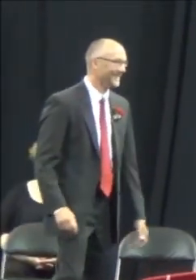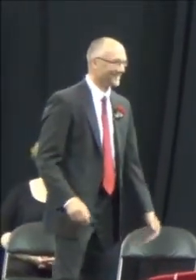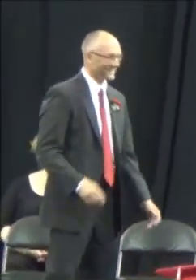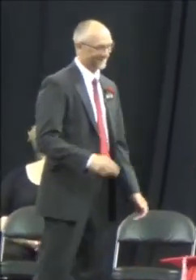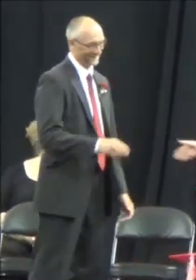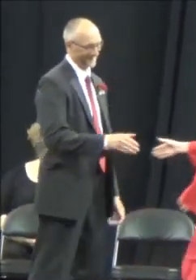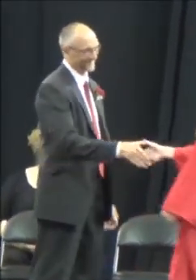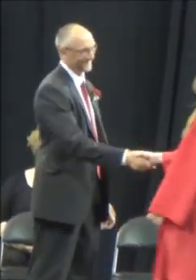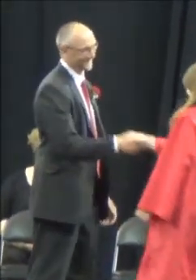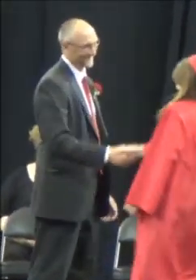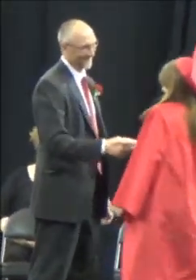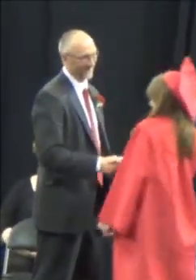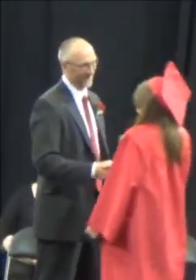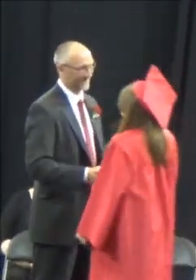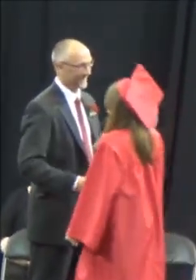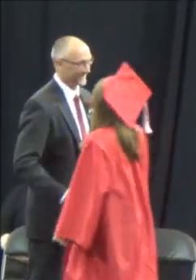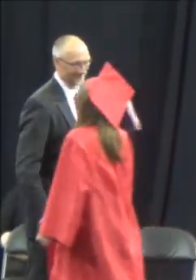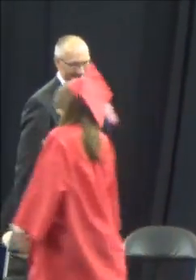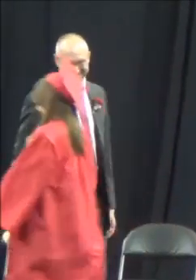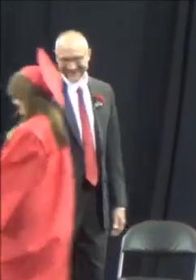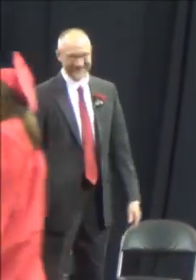Rebecca M. Calkins.